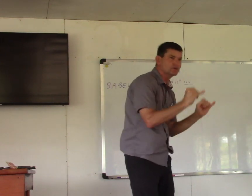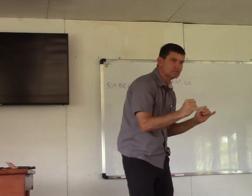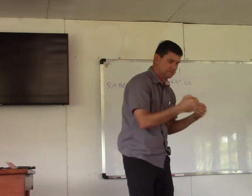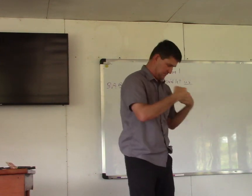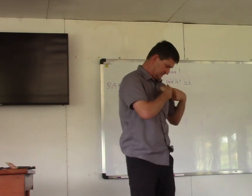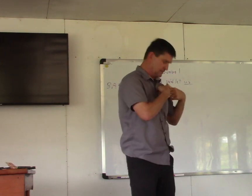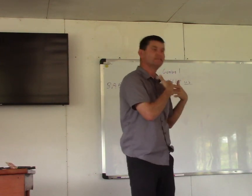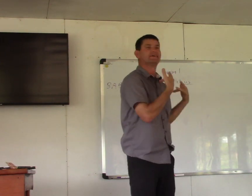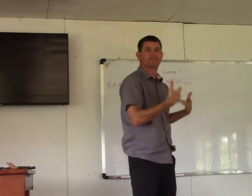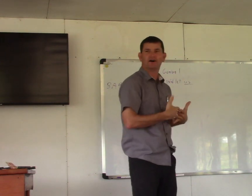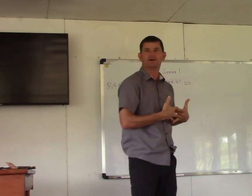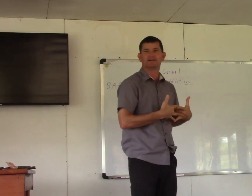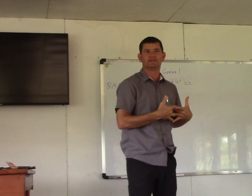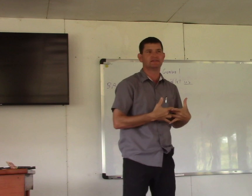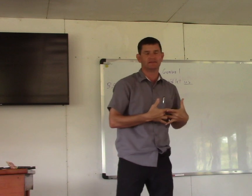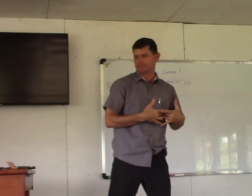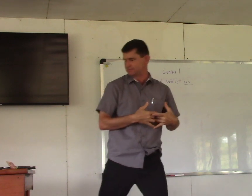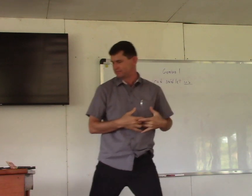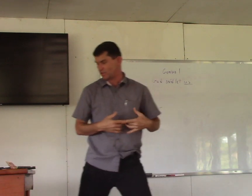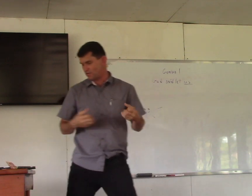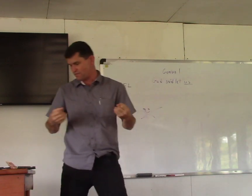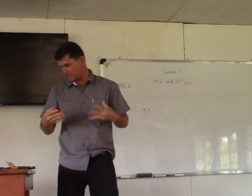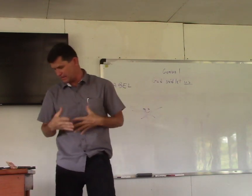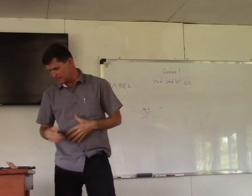Idols in the heart. Fear.